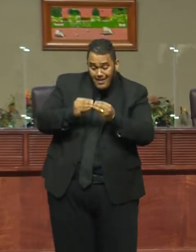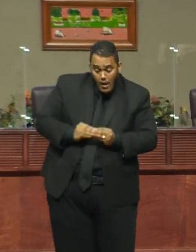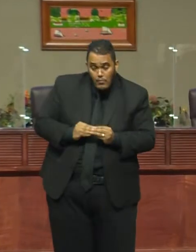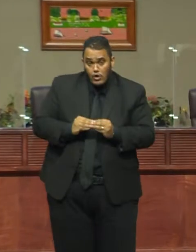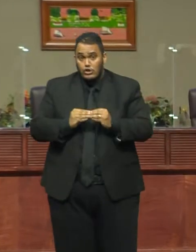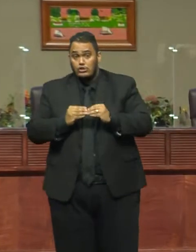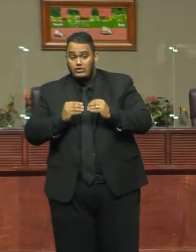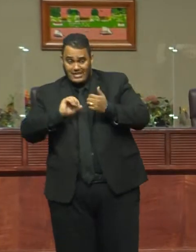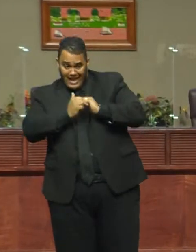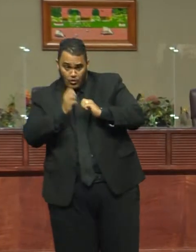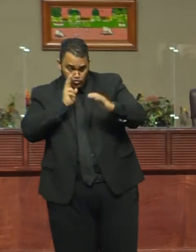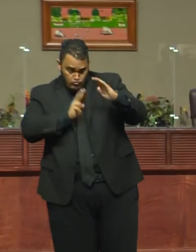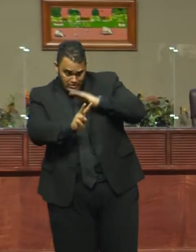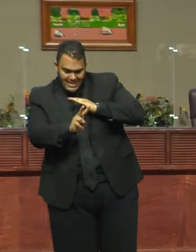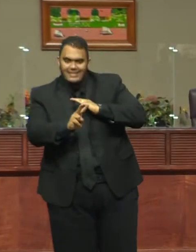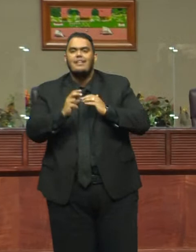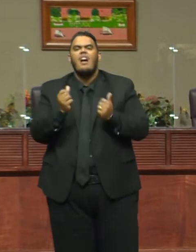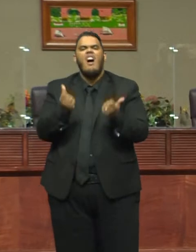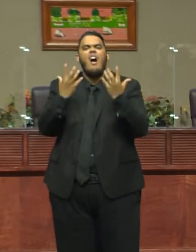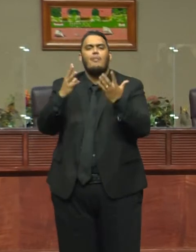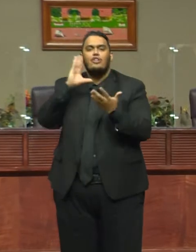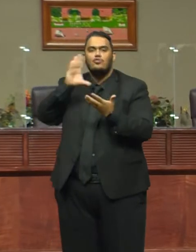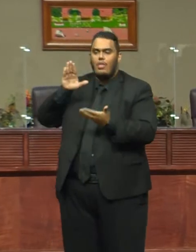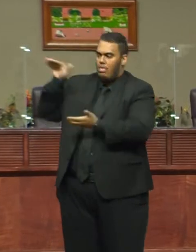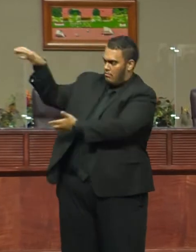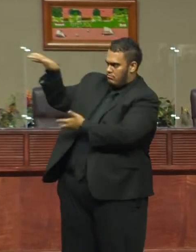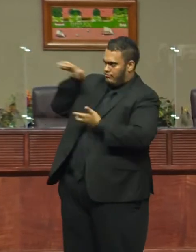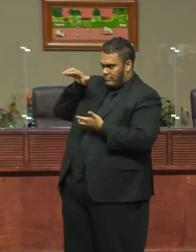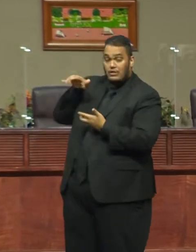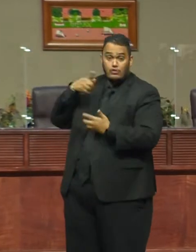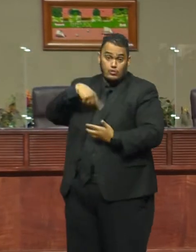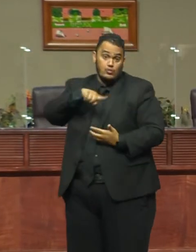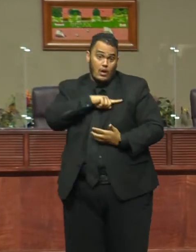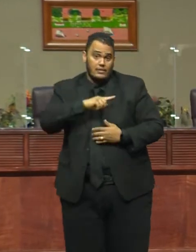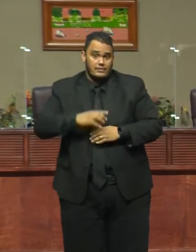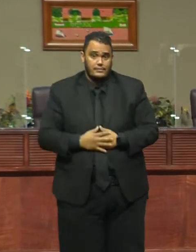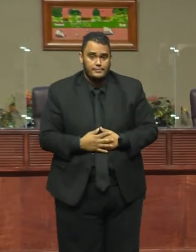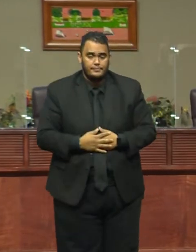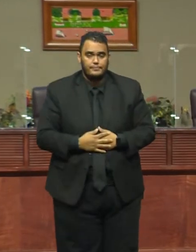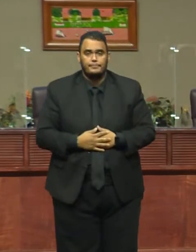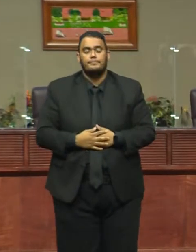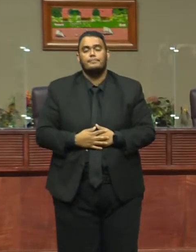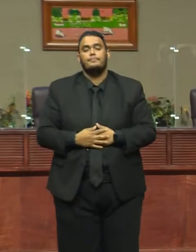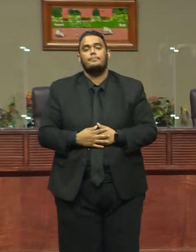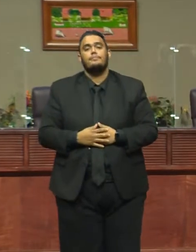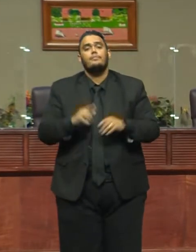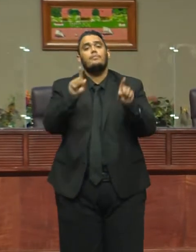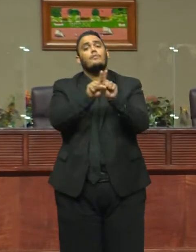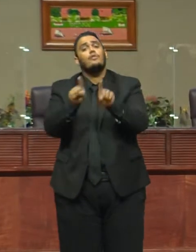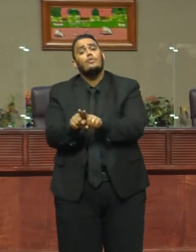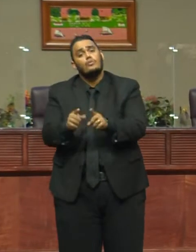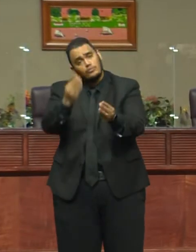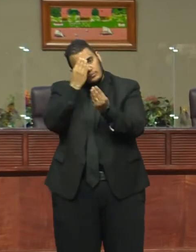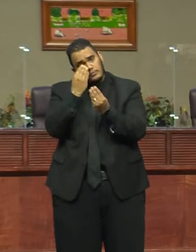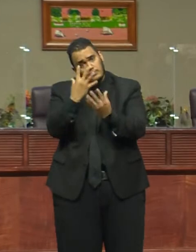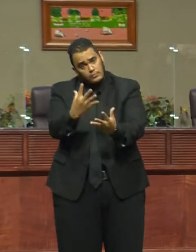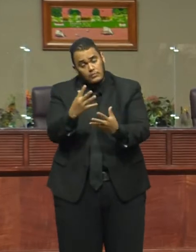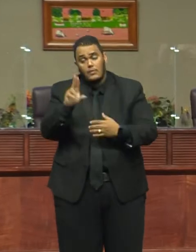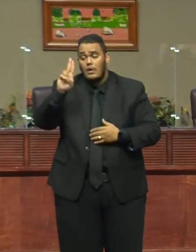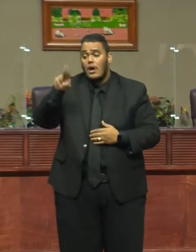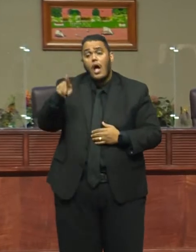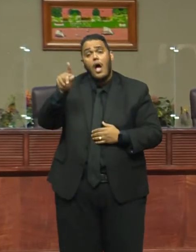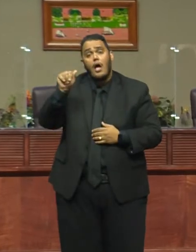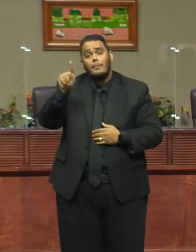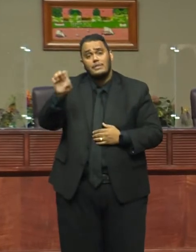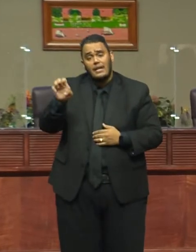made available to the state and local governments. Let me just update you on where we are with the vaccinations